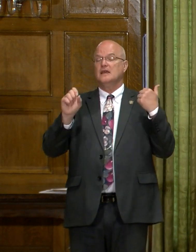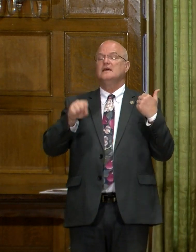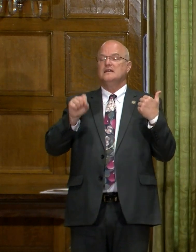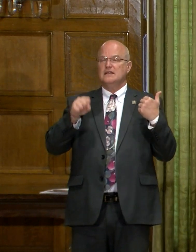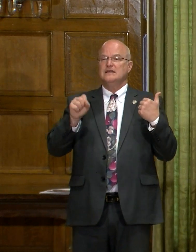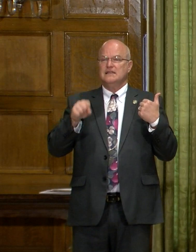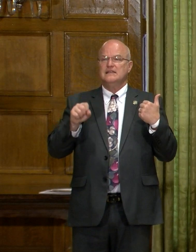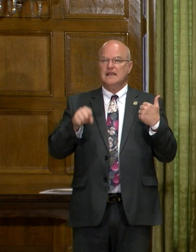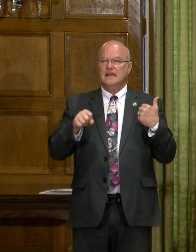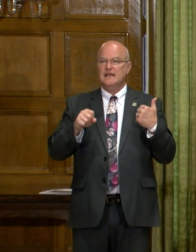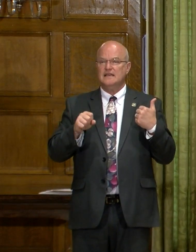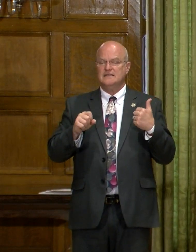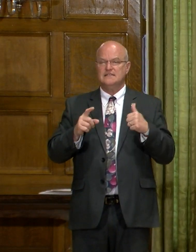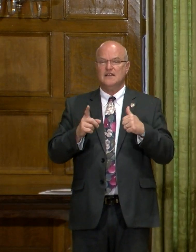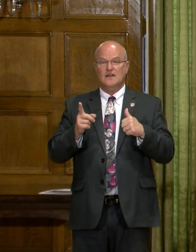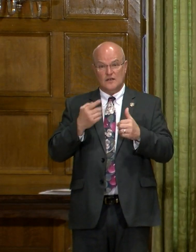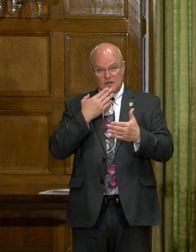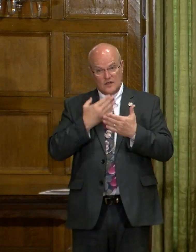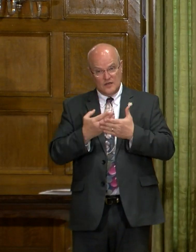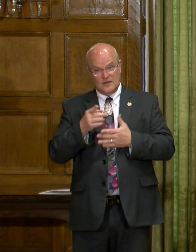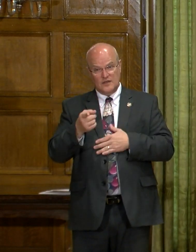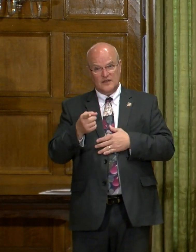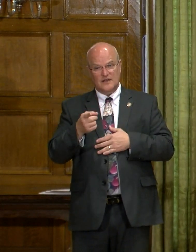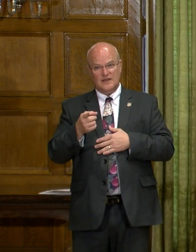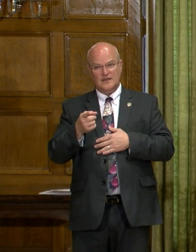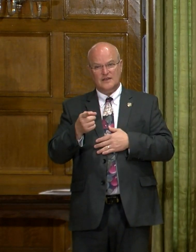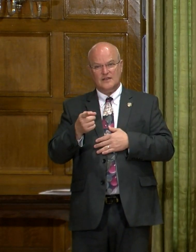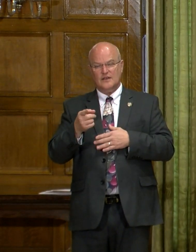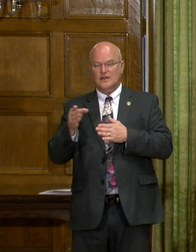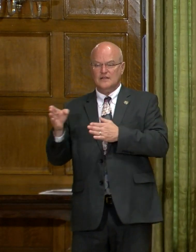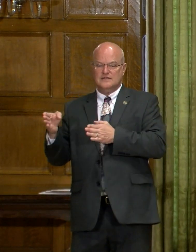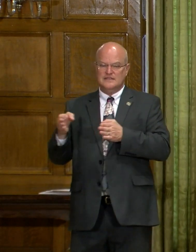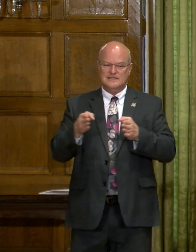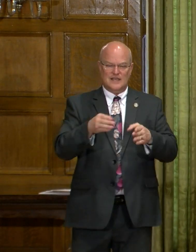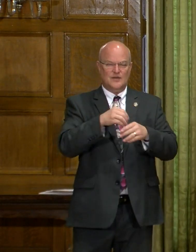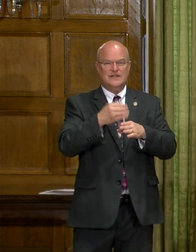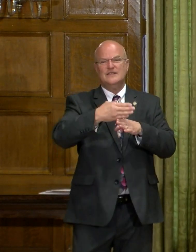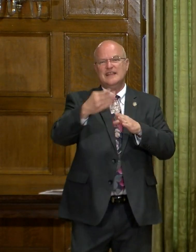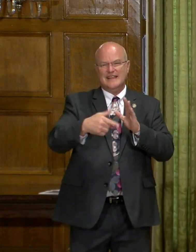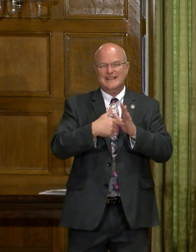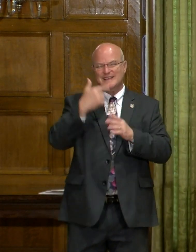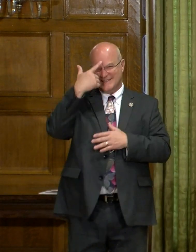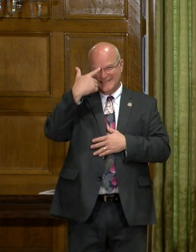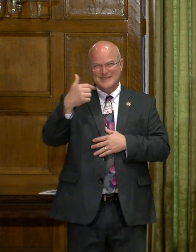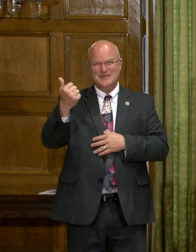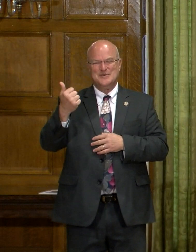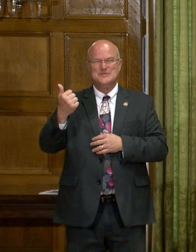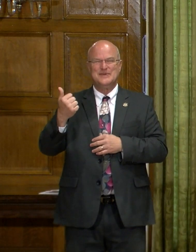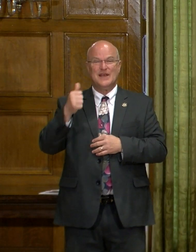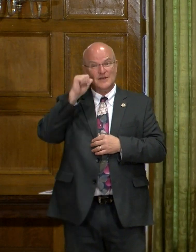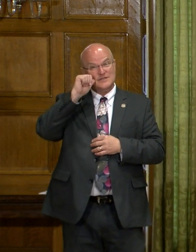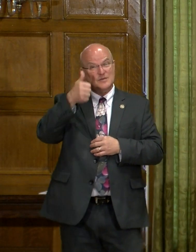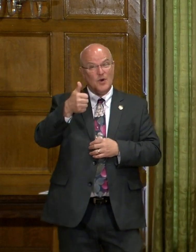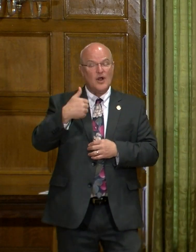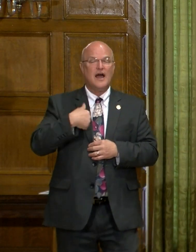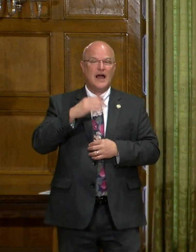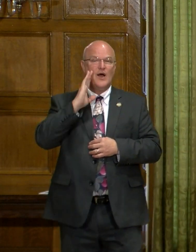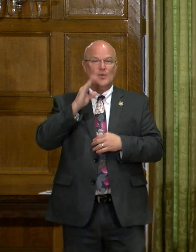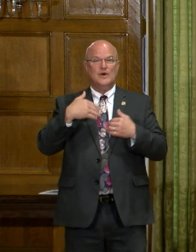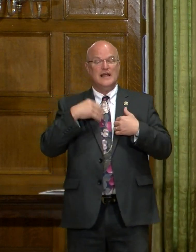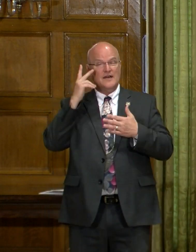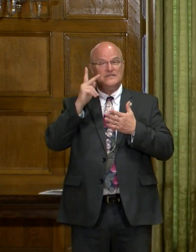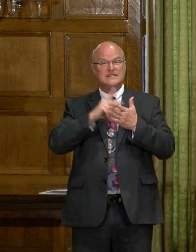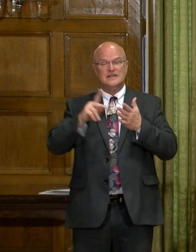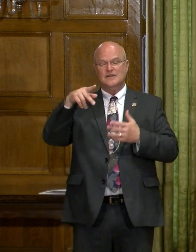Yes. And first, that's a good segue into ending this, because tomorrow I will